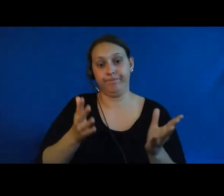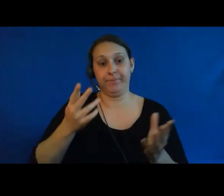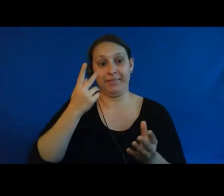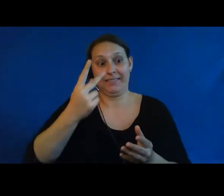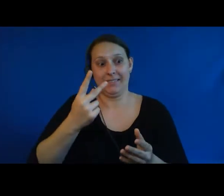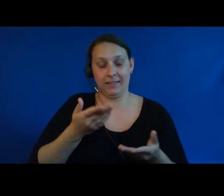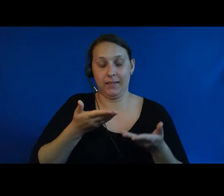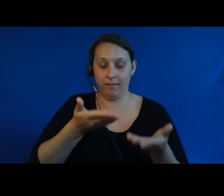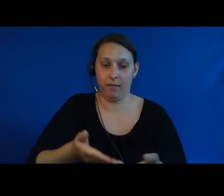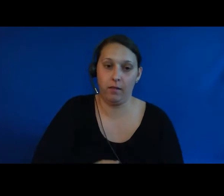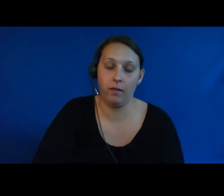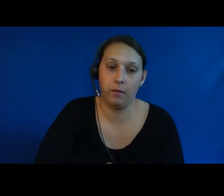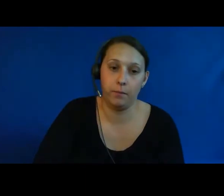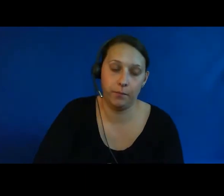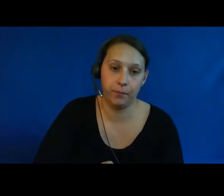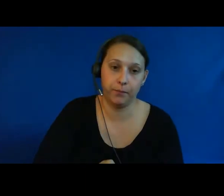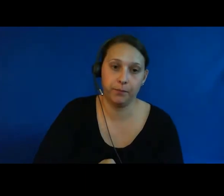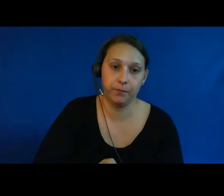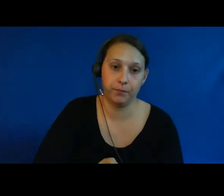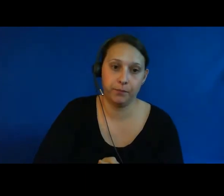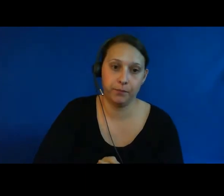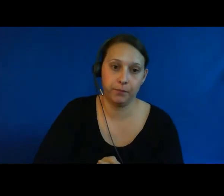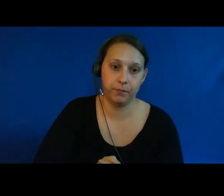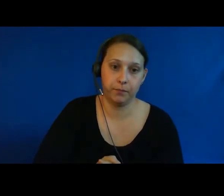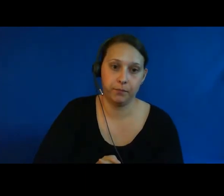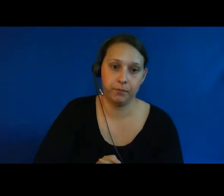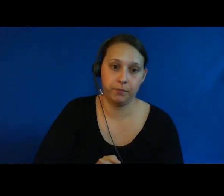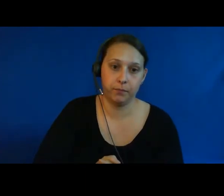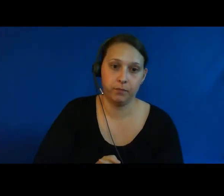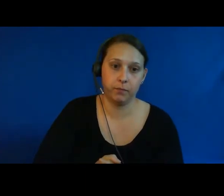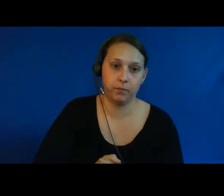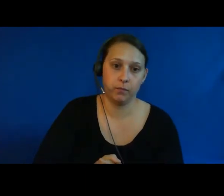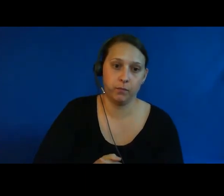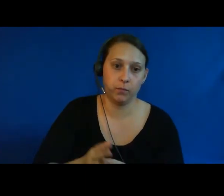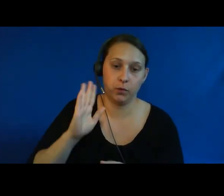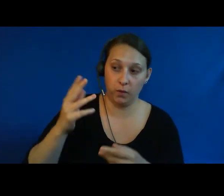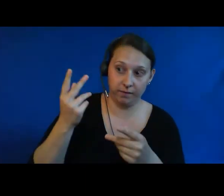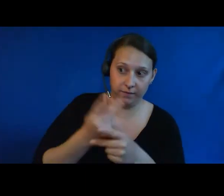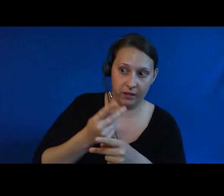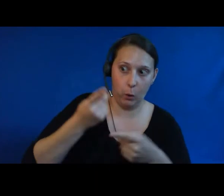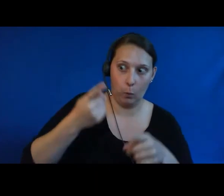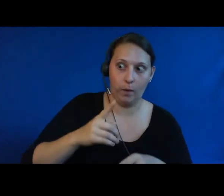we'll be surveying to try and find out when they do and if they do arrive.